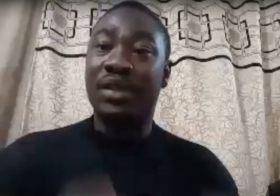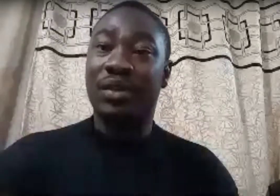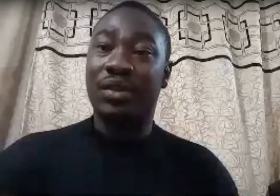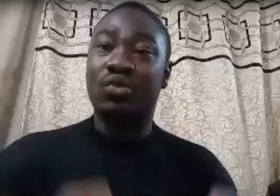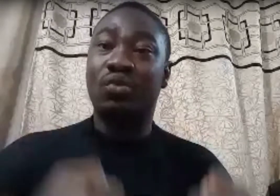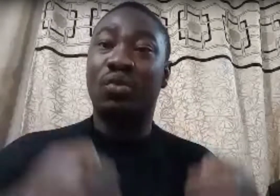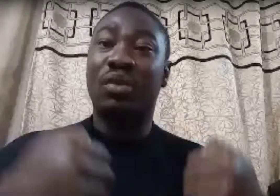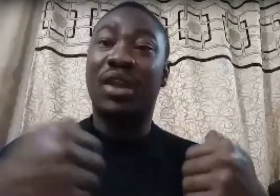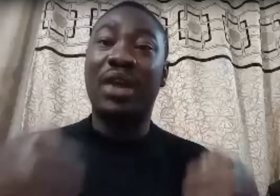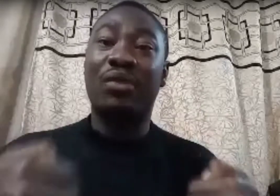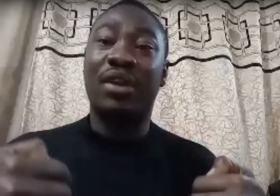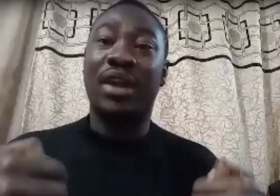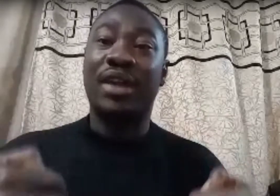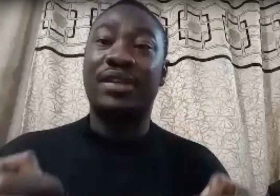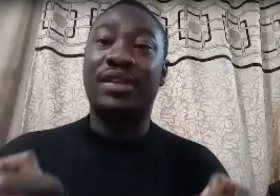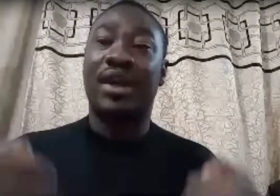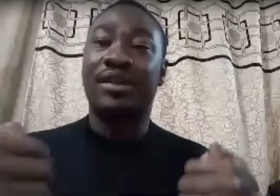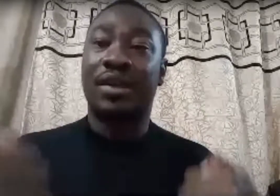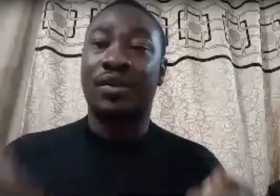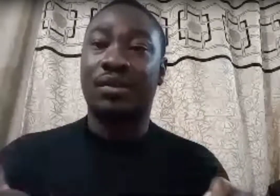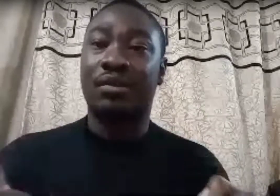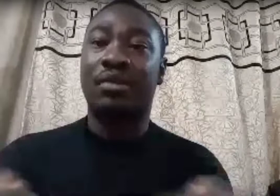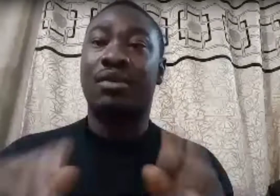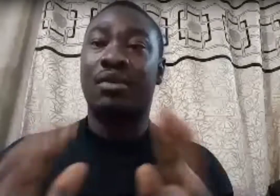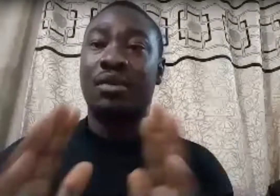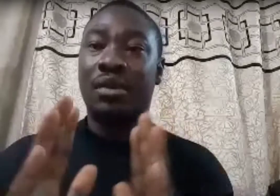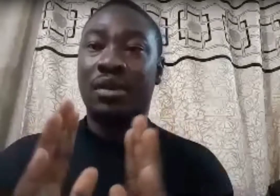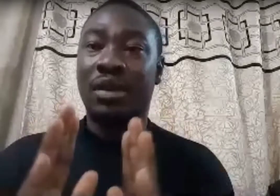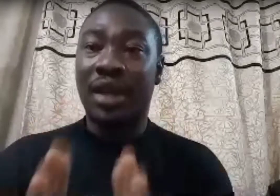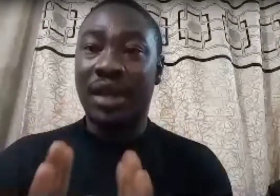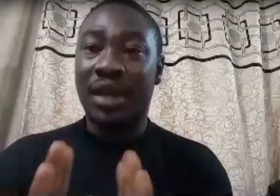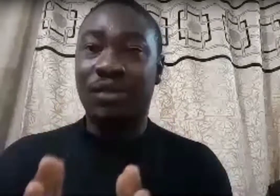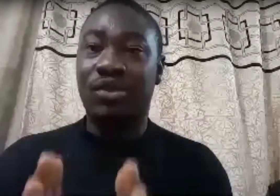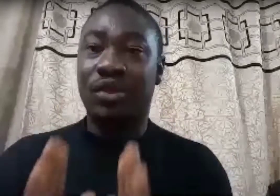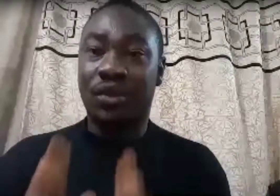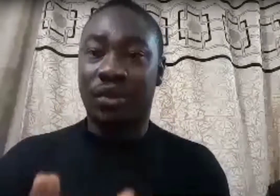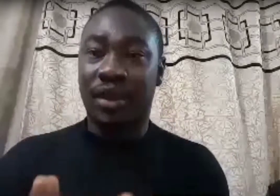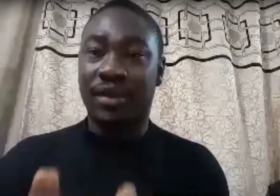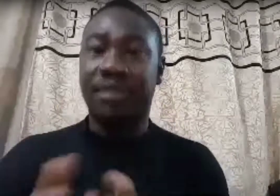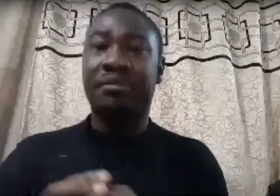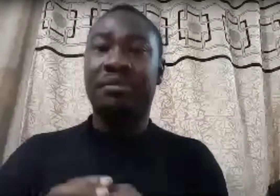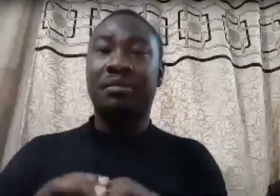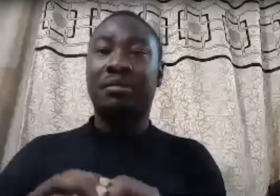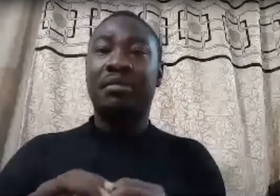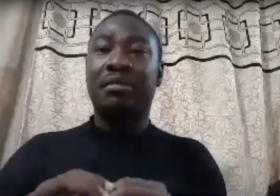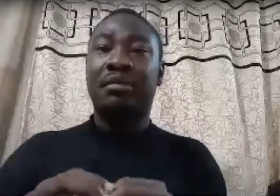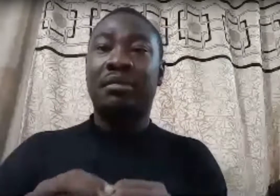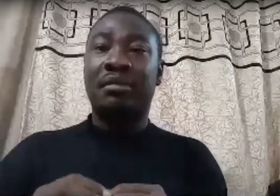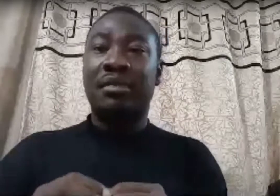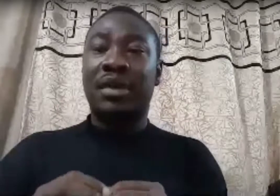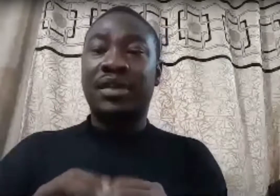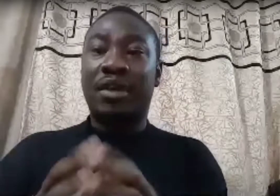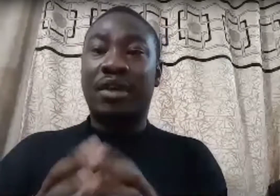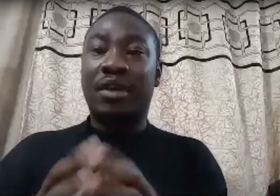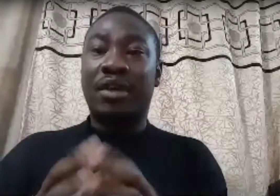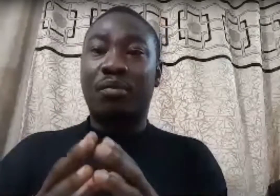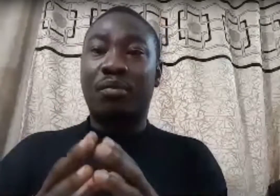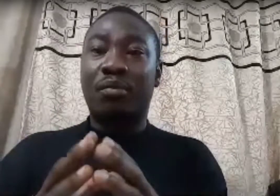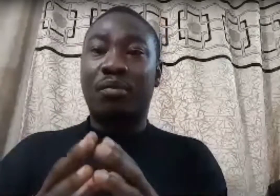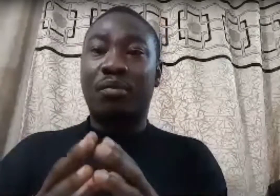999,000. That assumption is correct. Let's now move to 1 million.